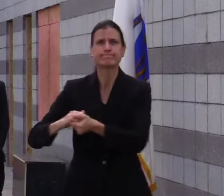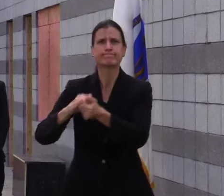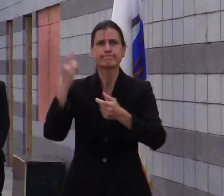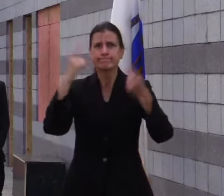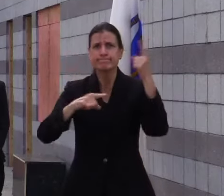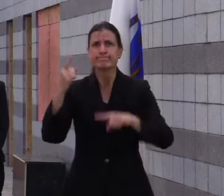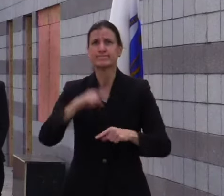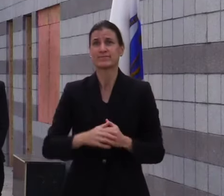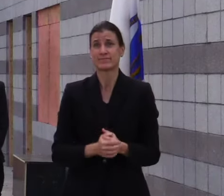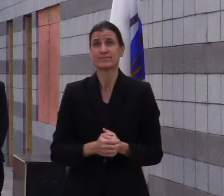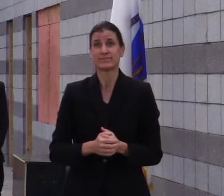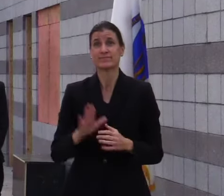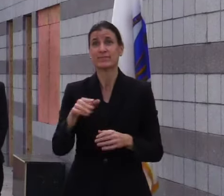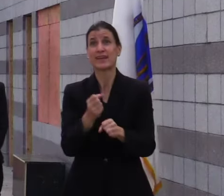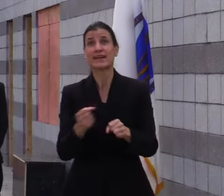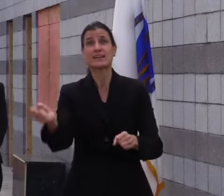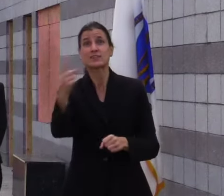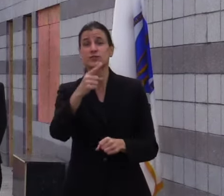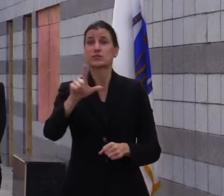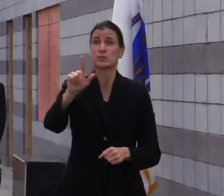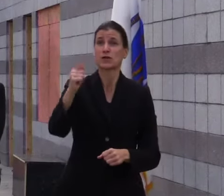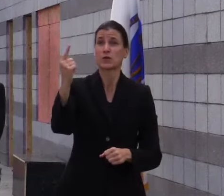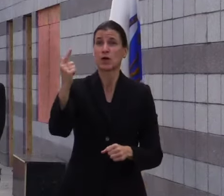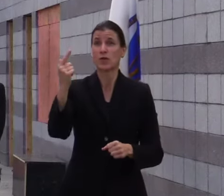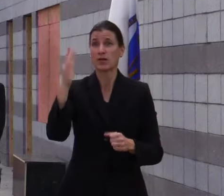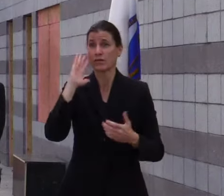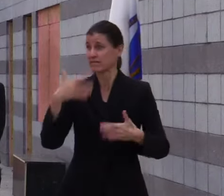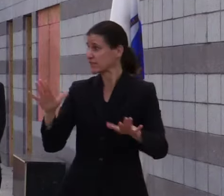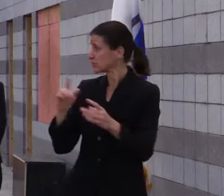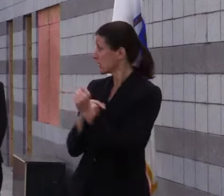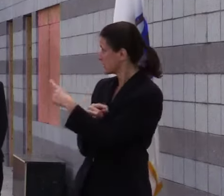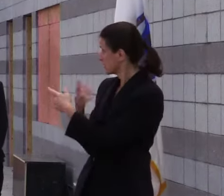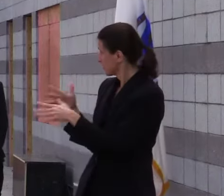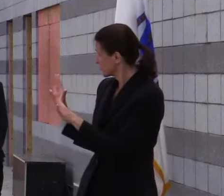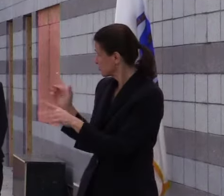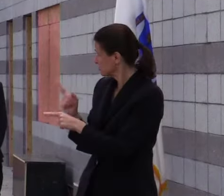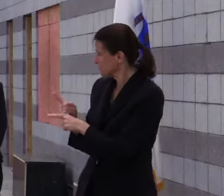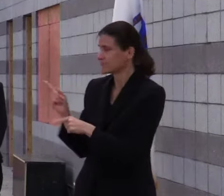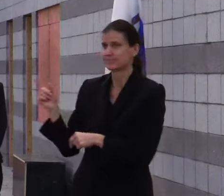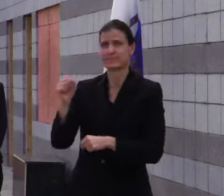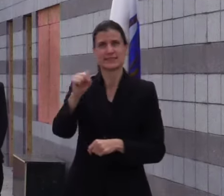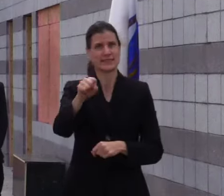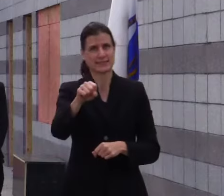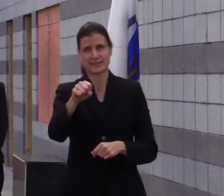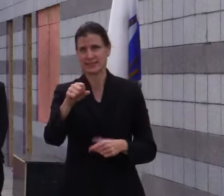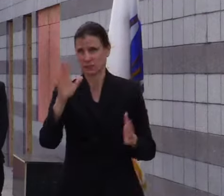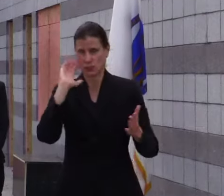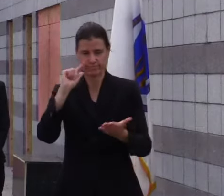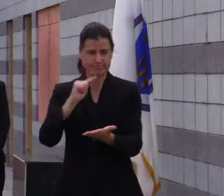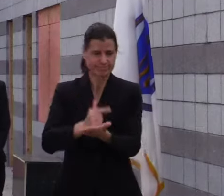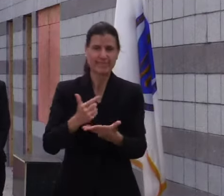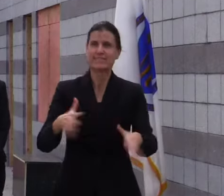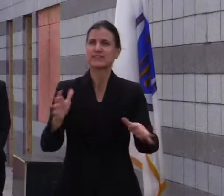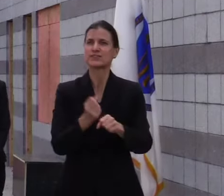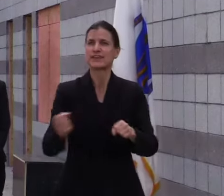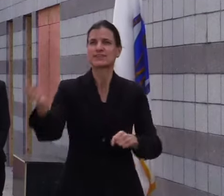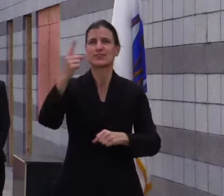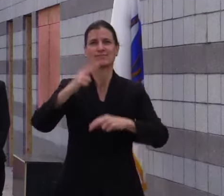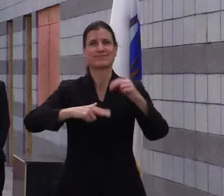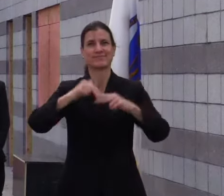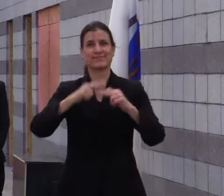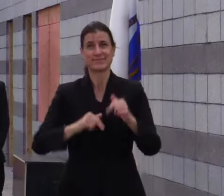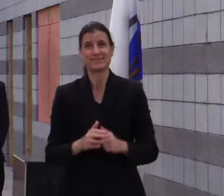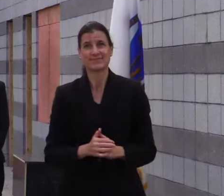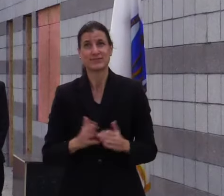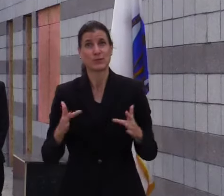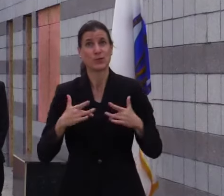year. That is when it's supposed to be done, right? Yeah. So, everybody from the media, make sure somewhere in your